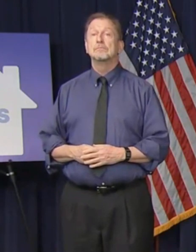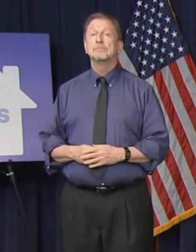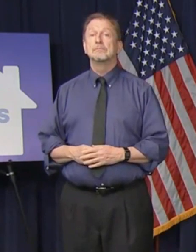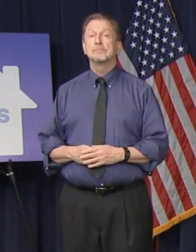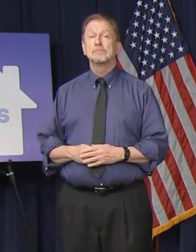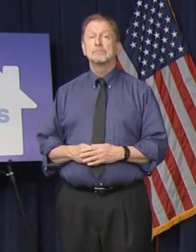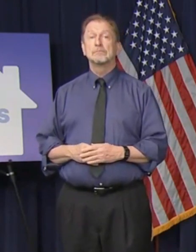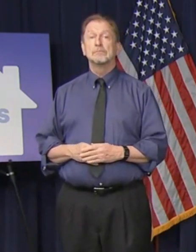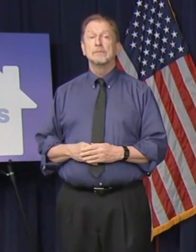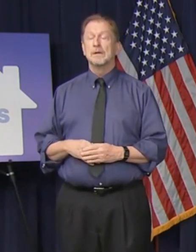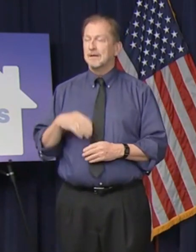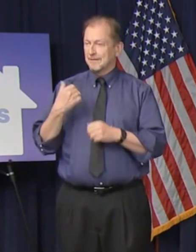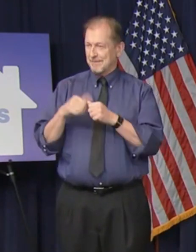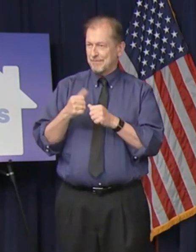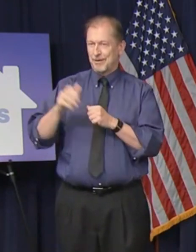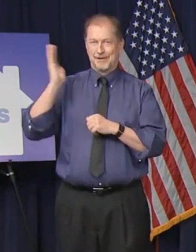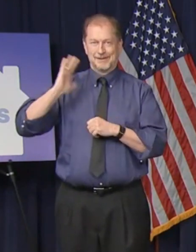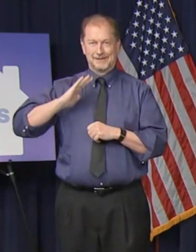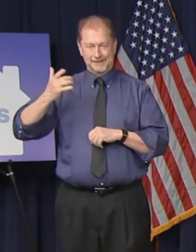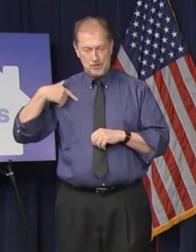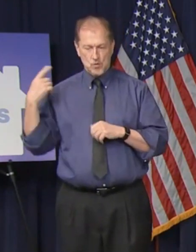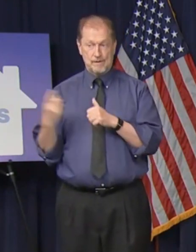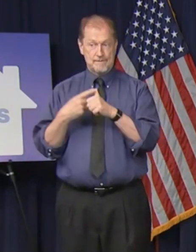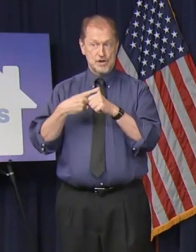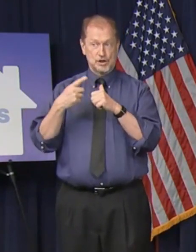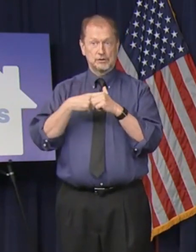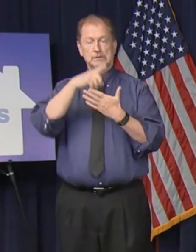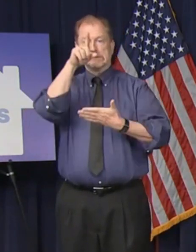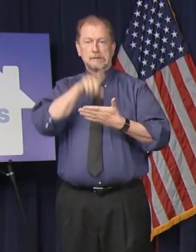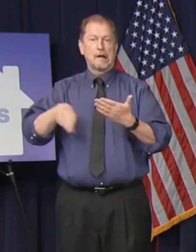canceling of, as you may recall, canceling of,